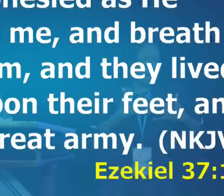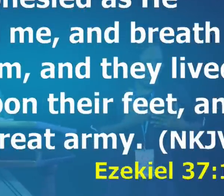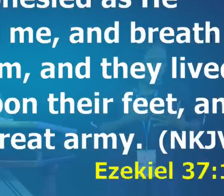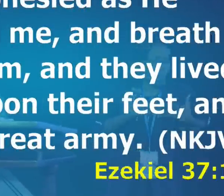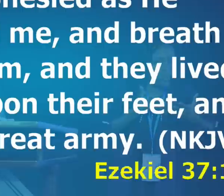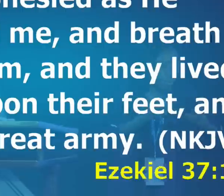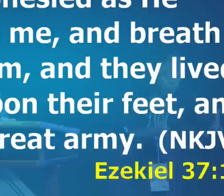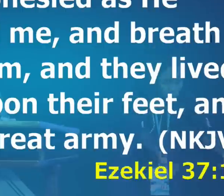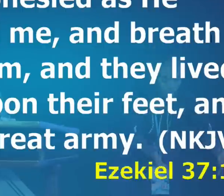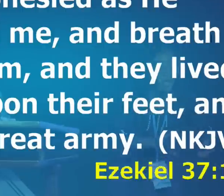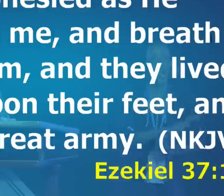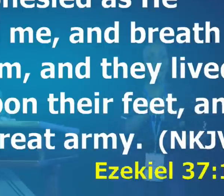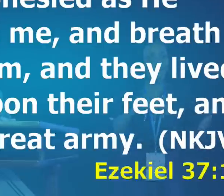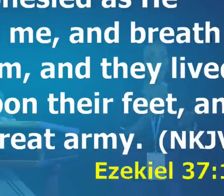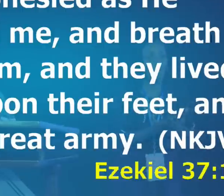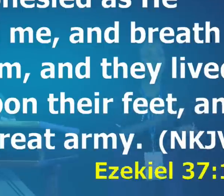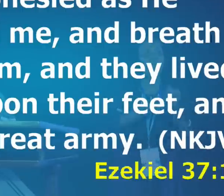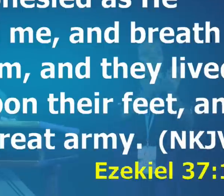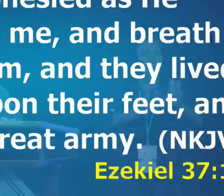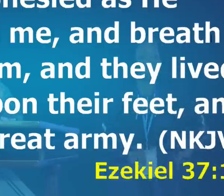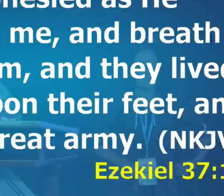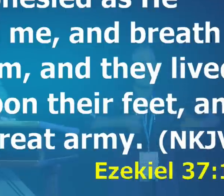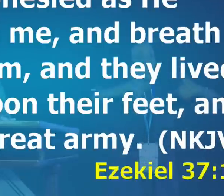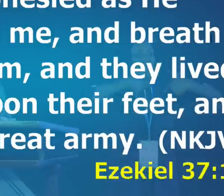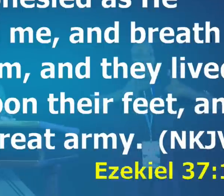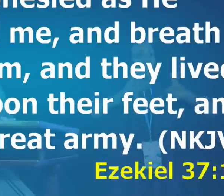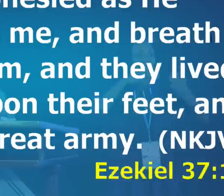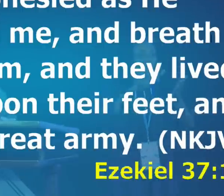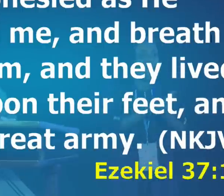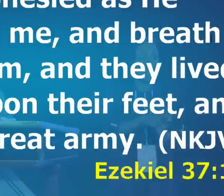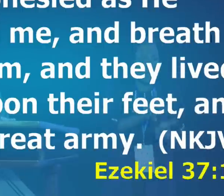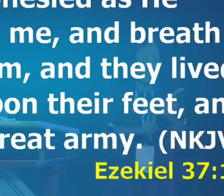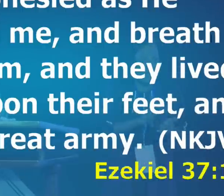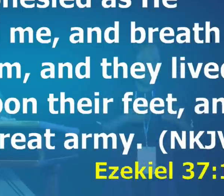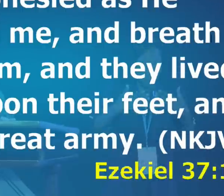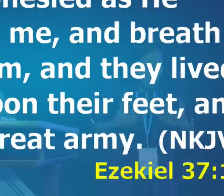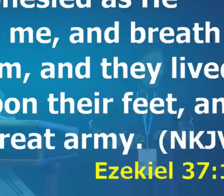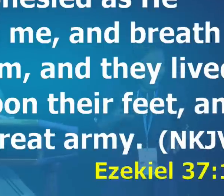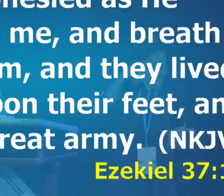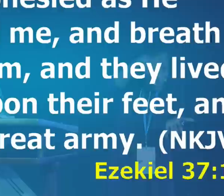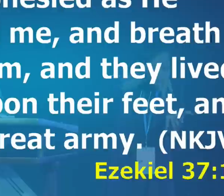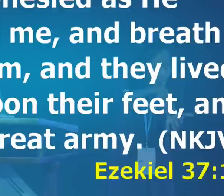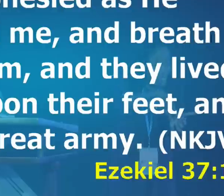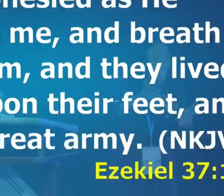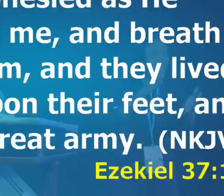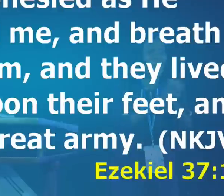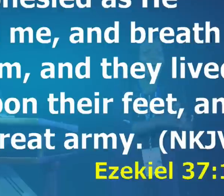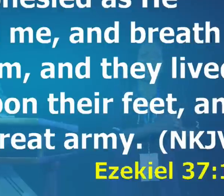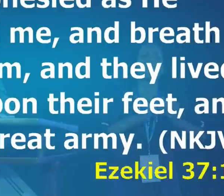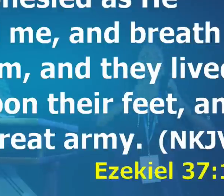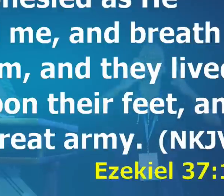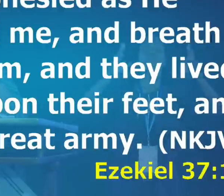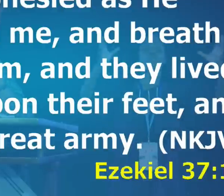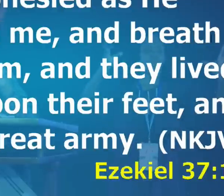lived and stood upon their feet, an exceedingly great